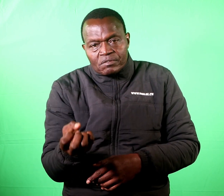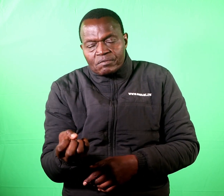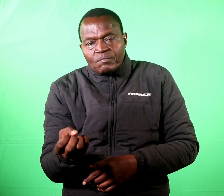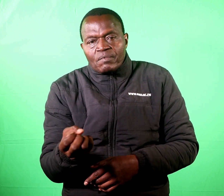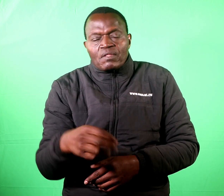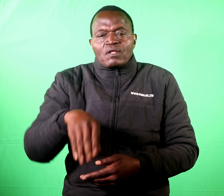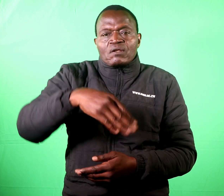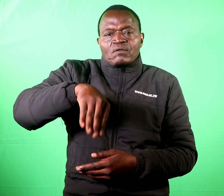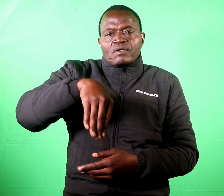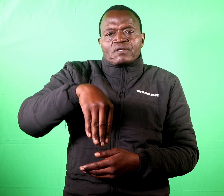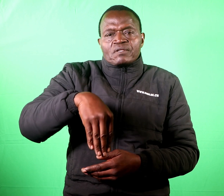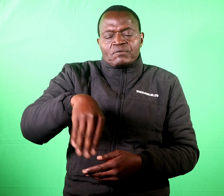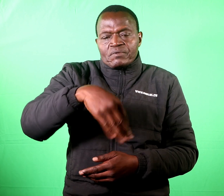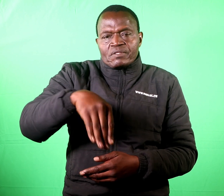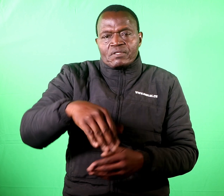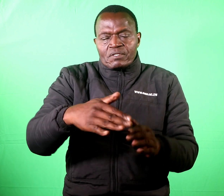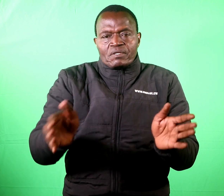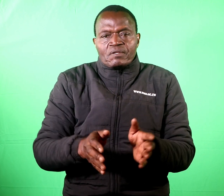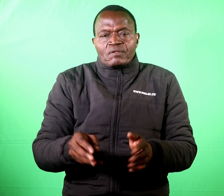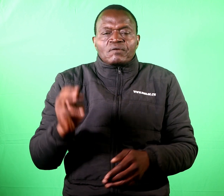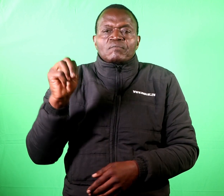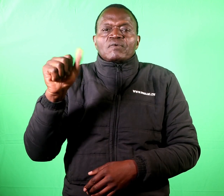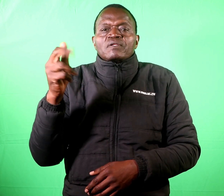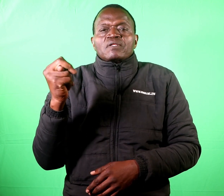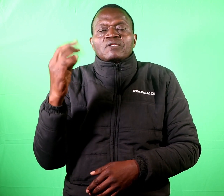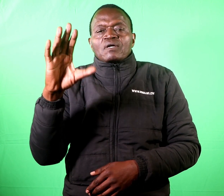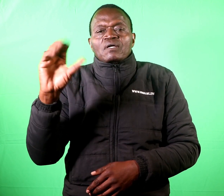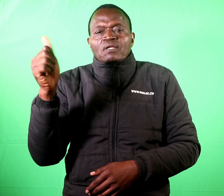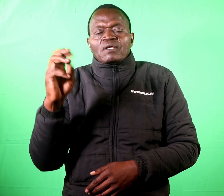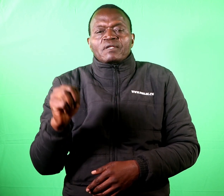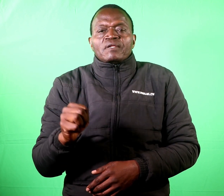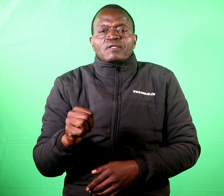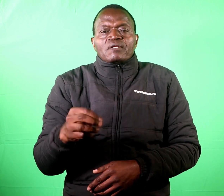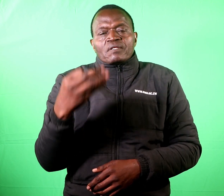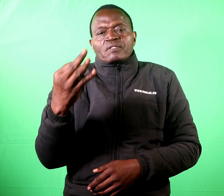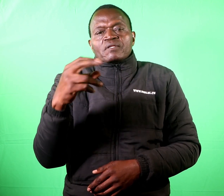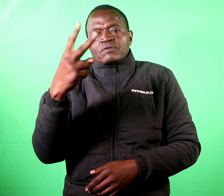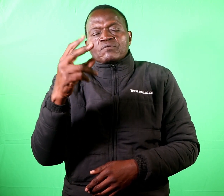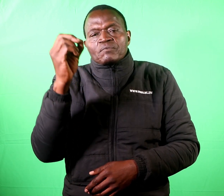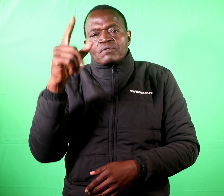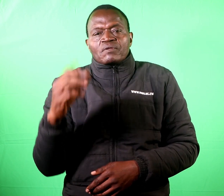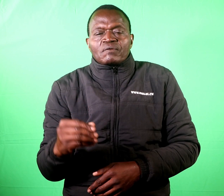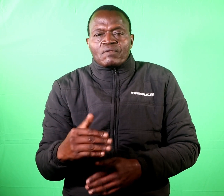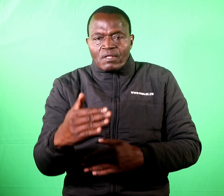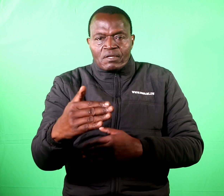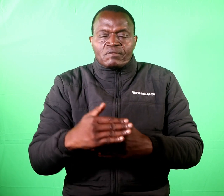Located within premises, Manicaland, 32%, less than 500 meters,